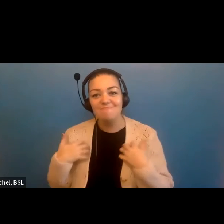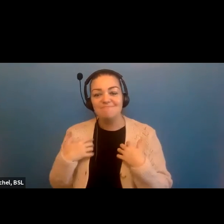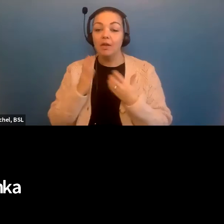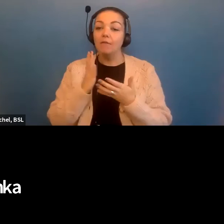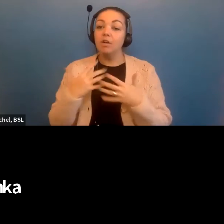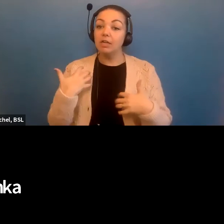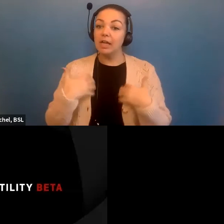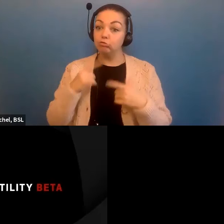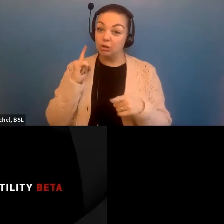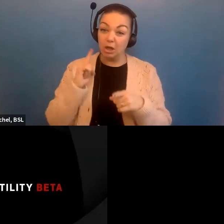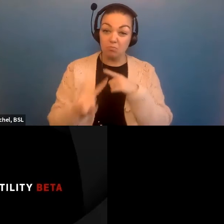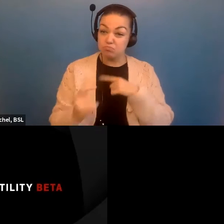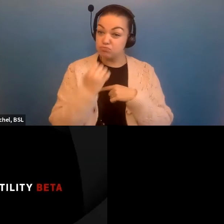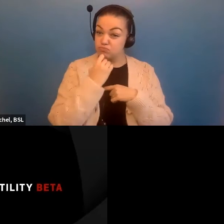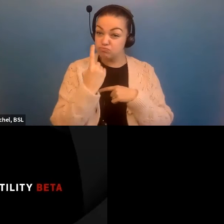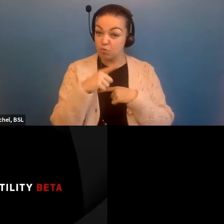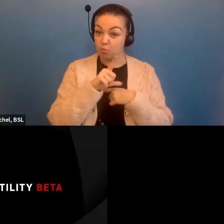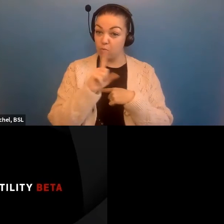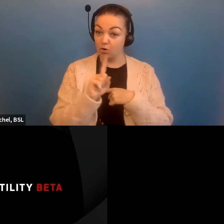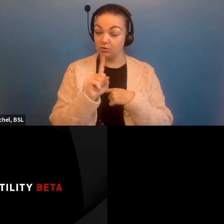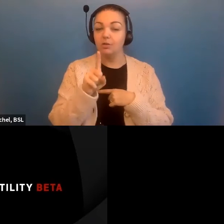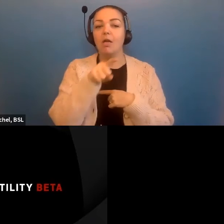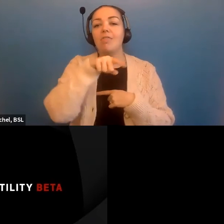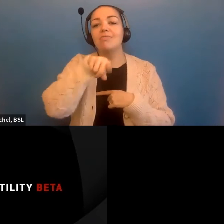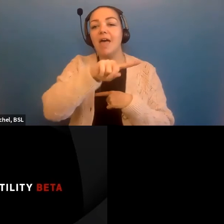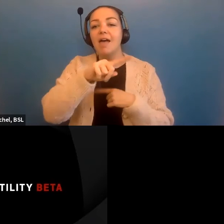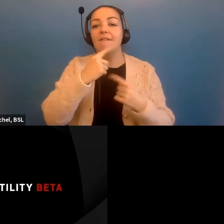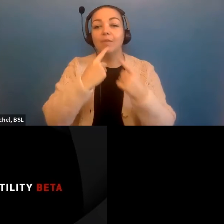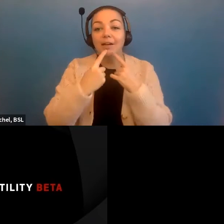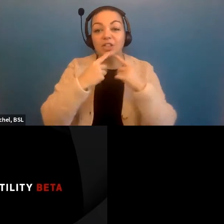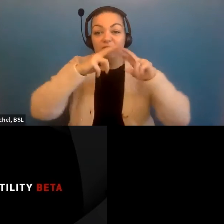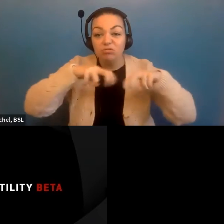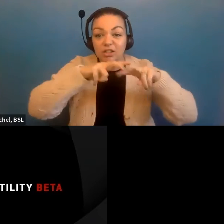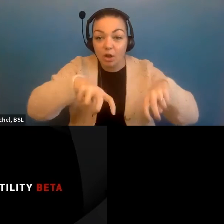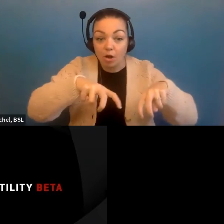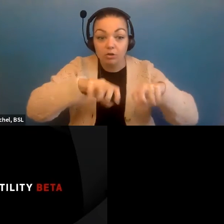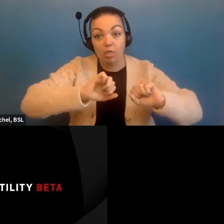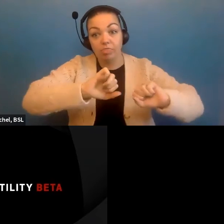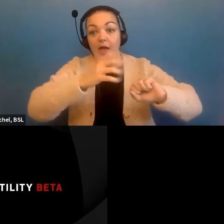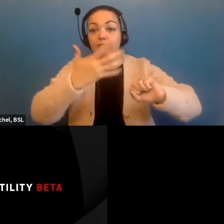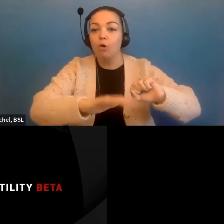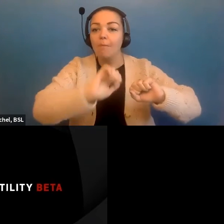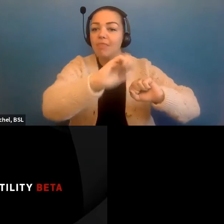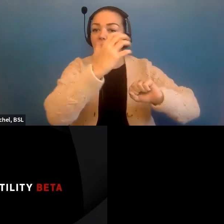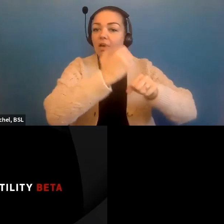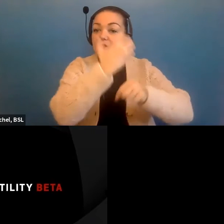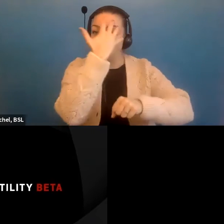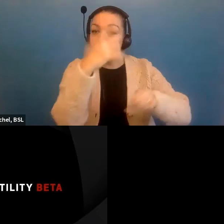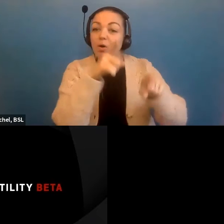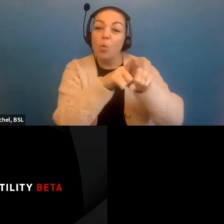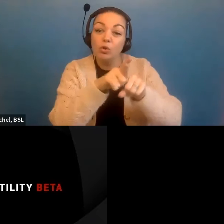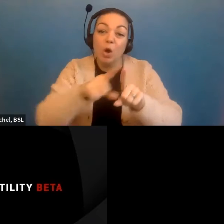that the information and the research and the findings from this is from that range of government, industry and community